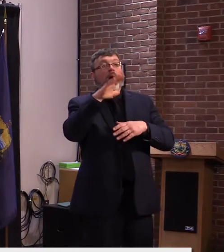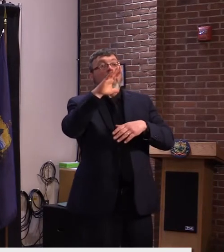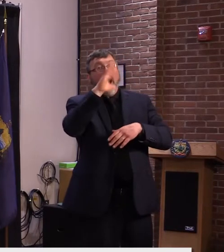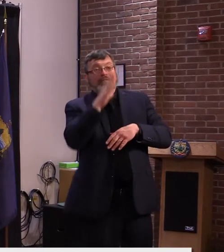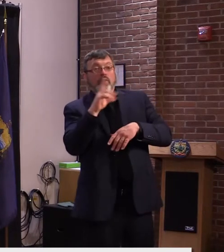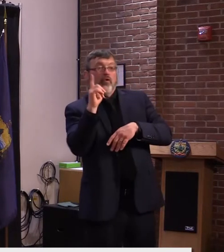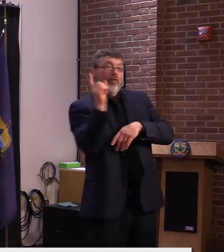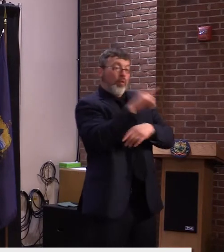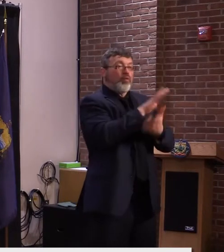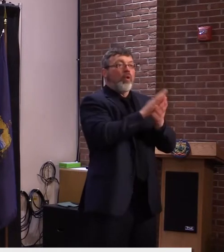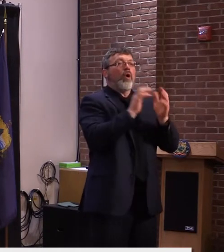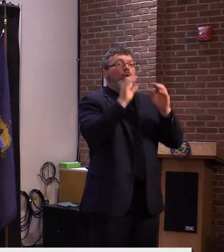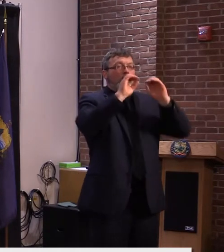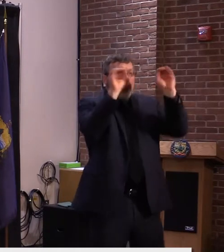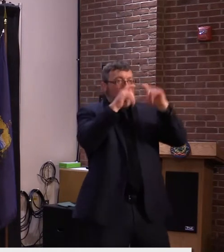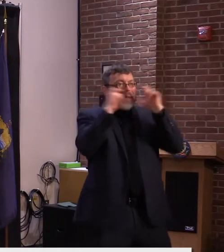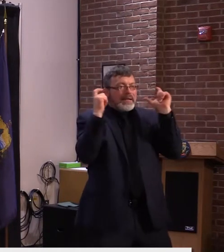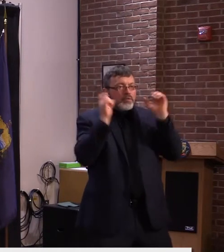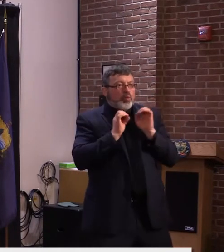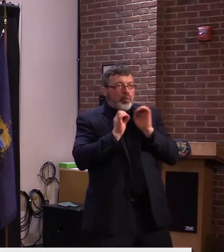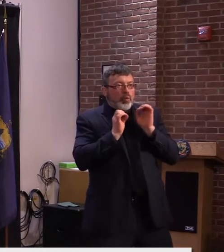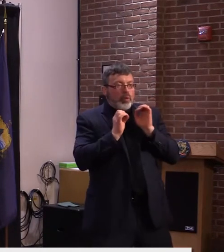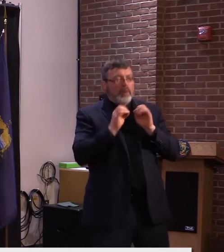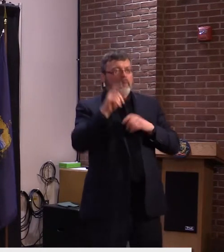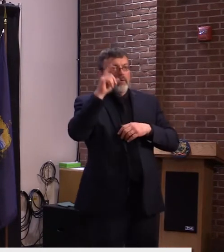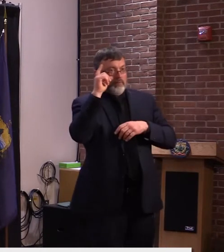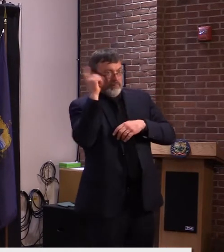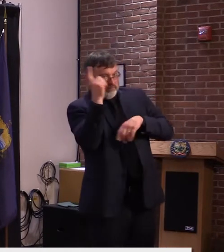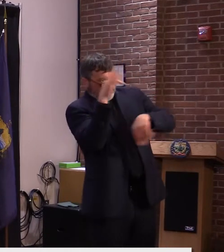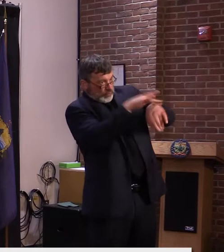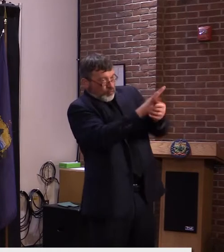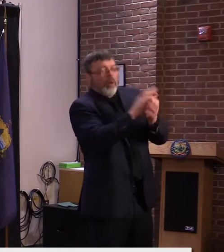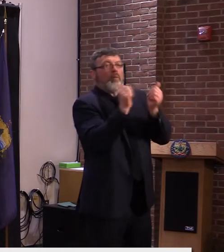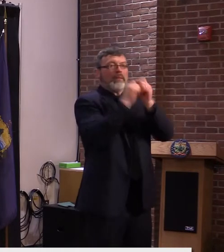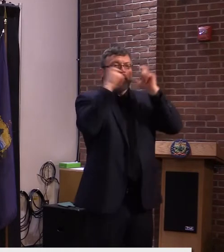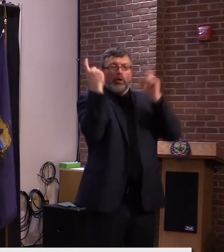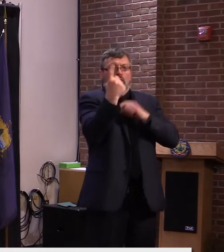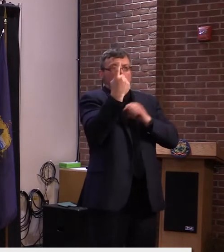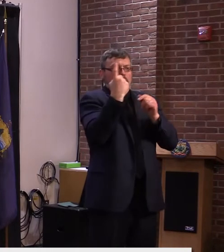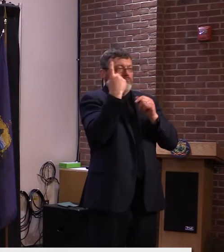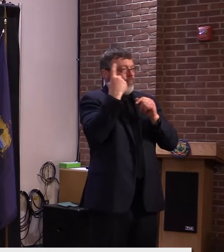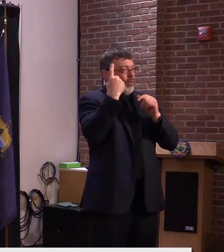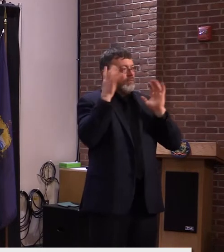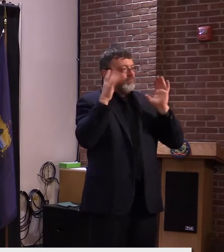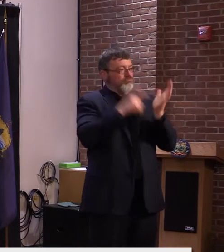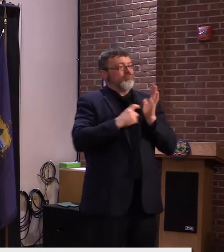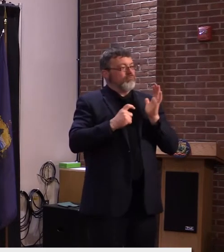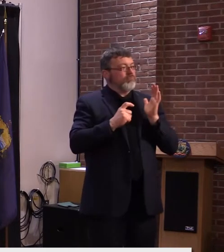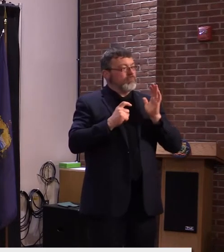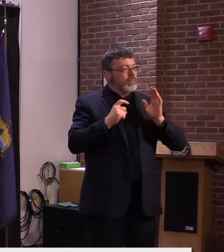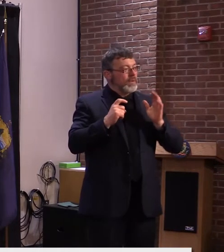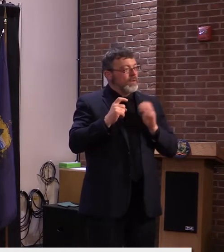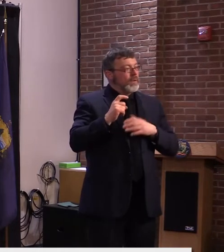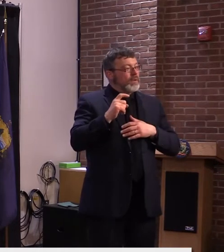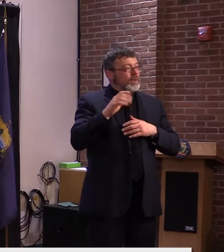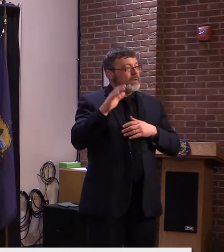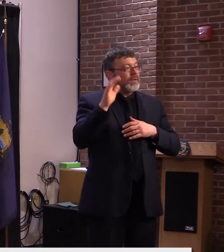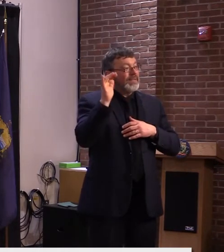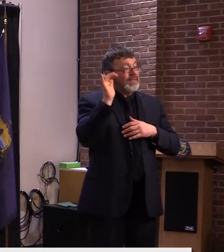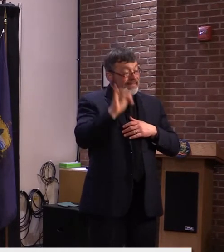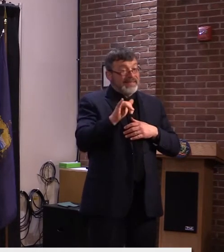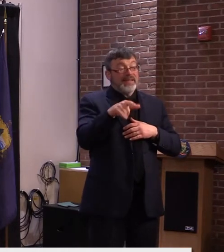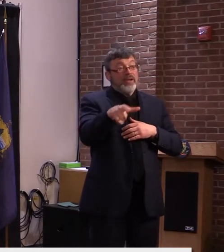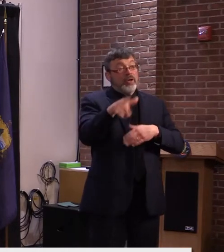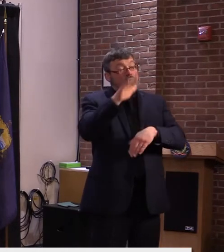know, Mom, I don't mind wearing the mask, but I don't know what my friends look like." And I thought,